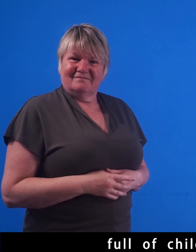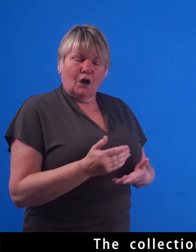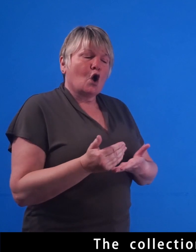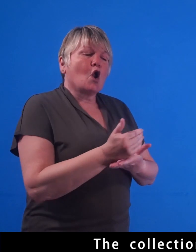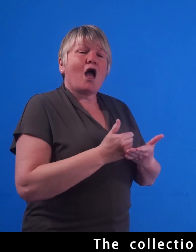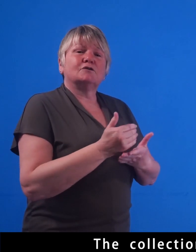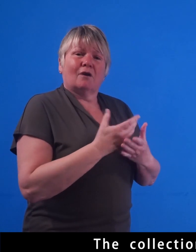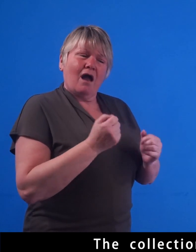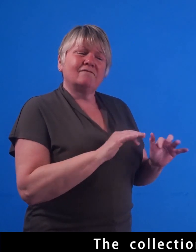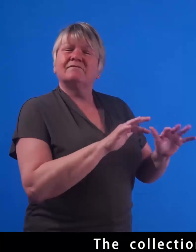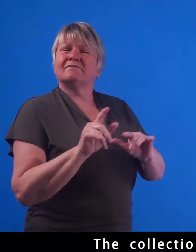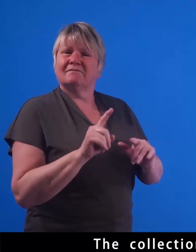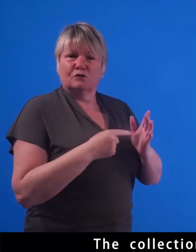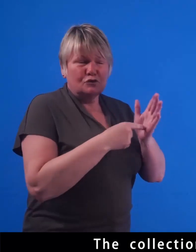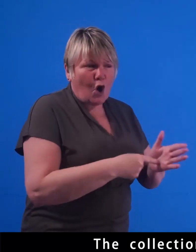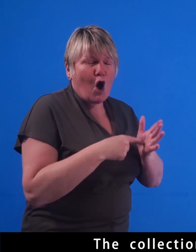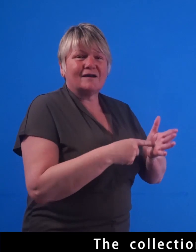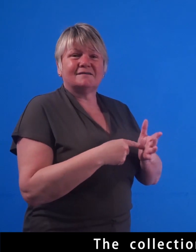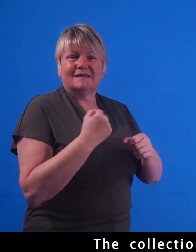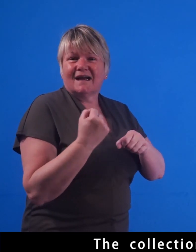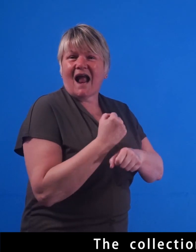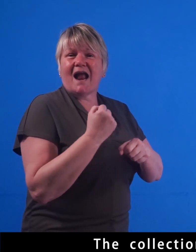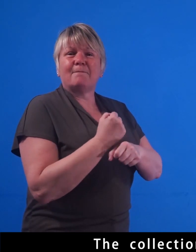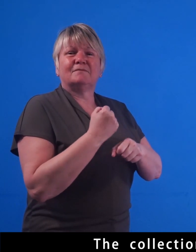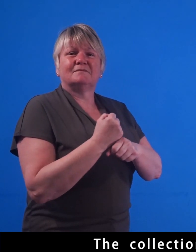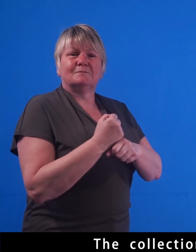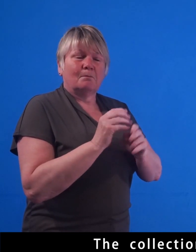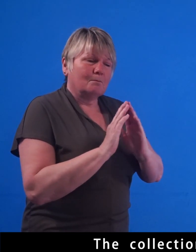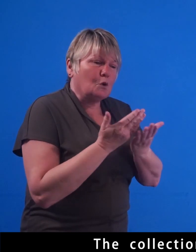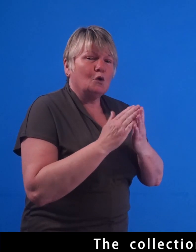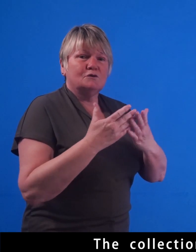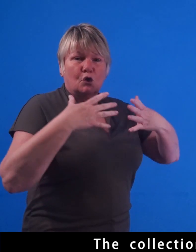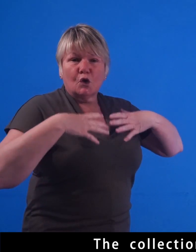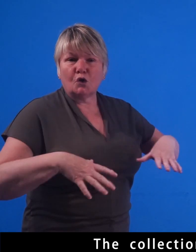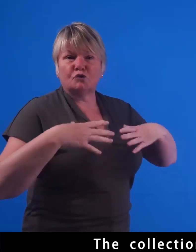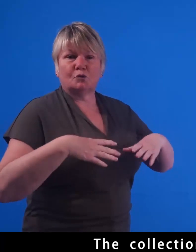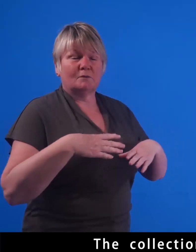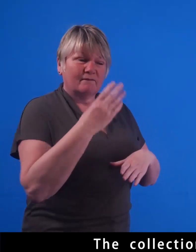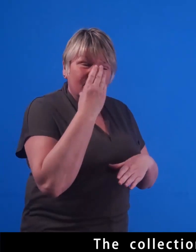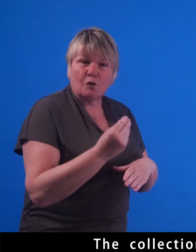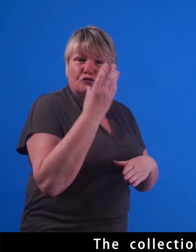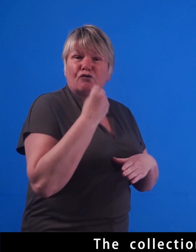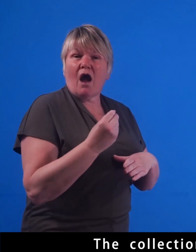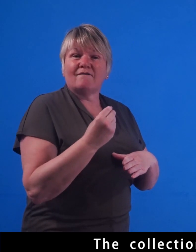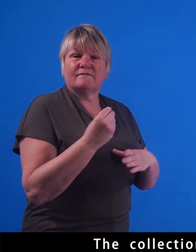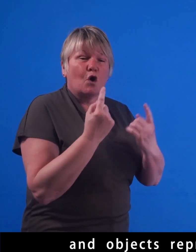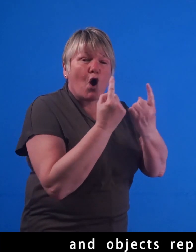The collection includes toys, games, books, costume, photographs, and